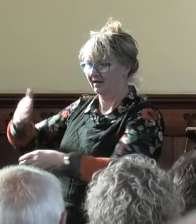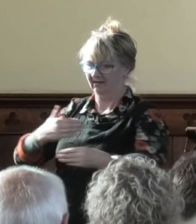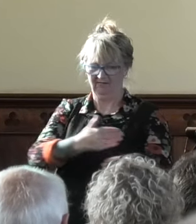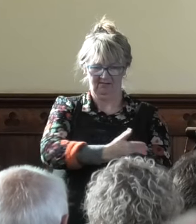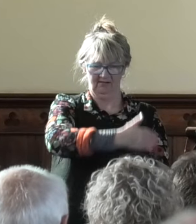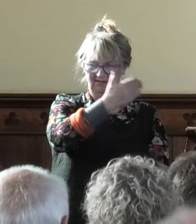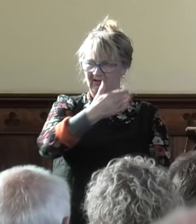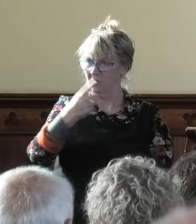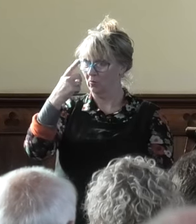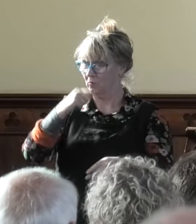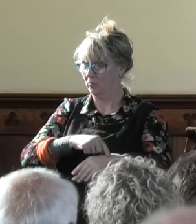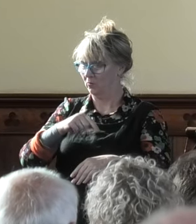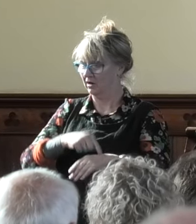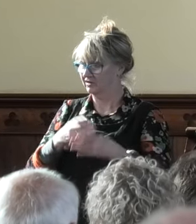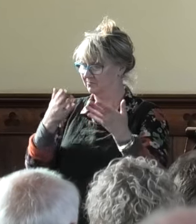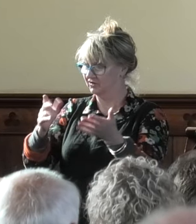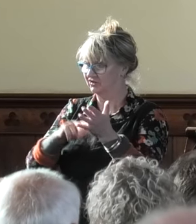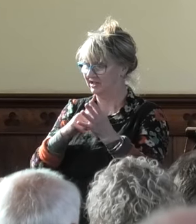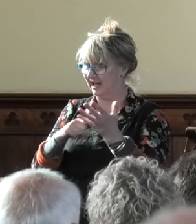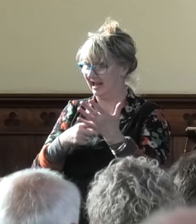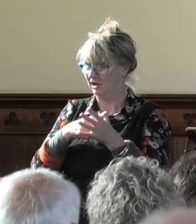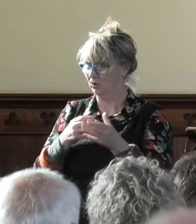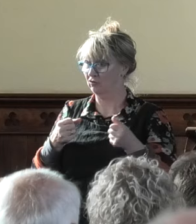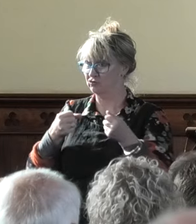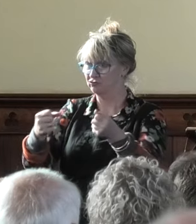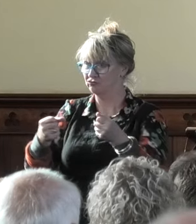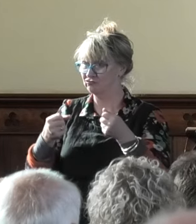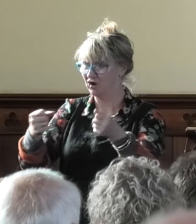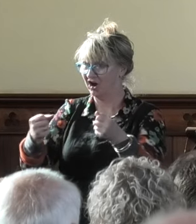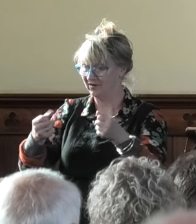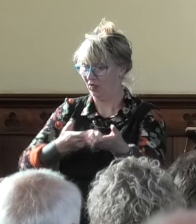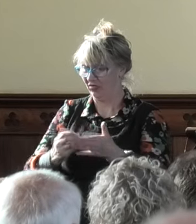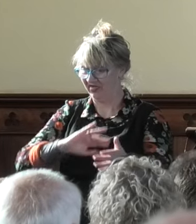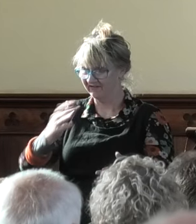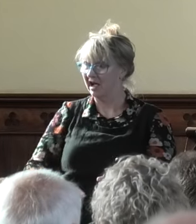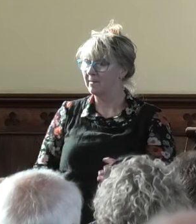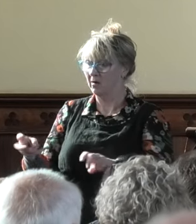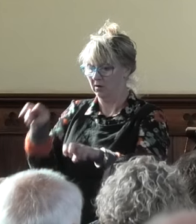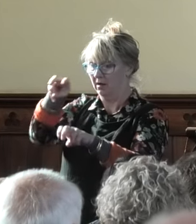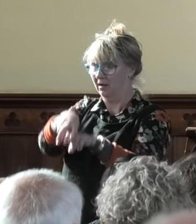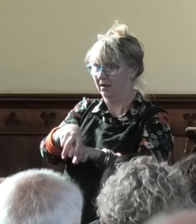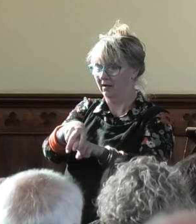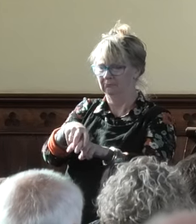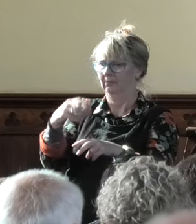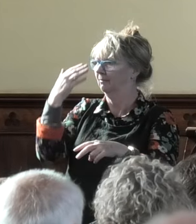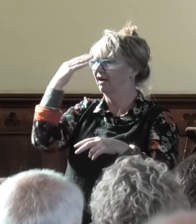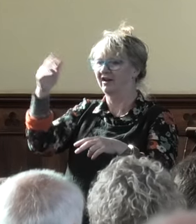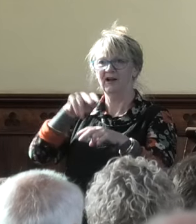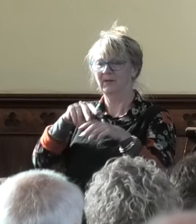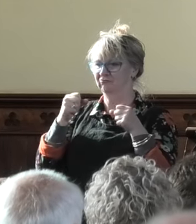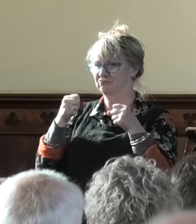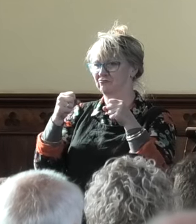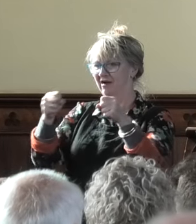"One time she let Laura Hoffman and me drive it in the paddock at our place. I was sitting on her lap. I'm not sure how that came about, but it was